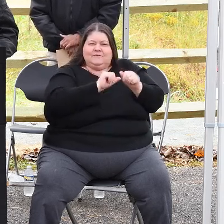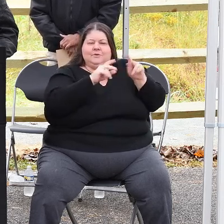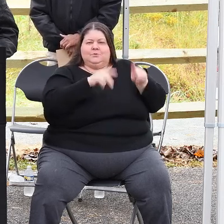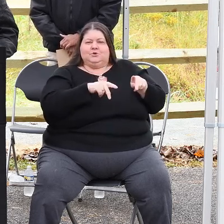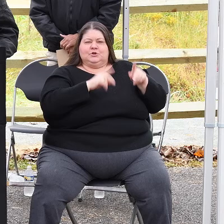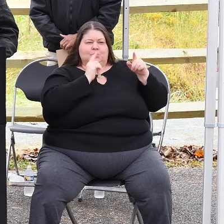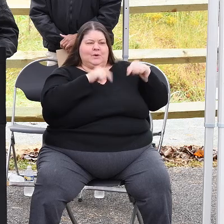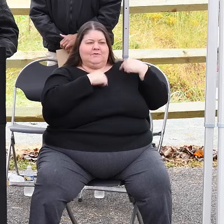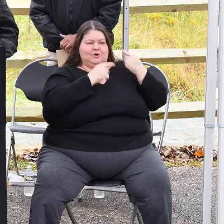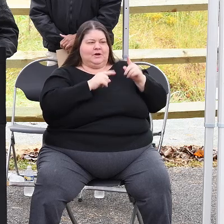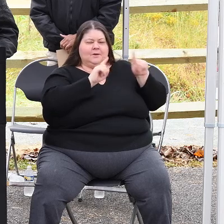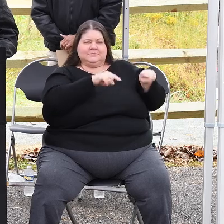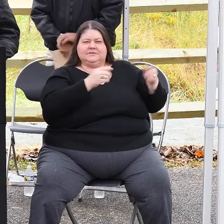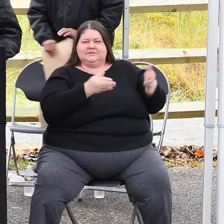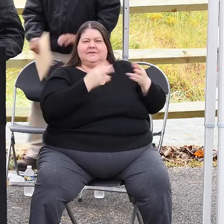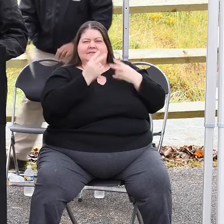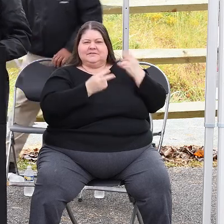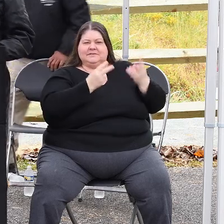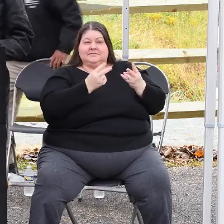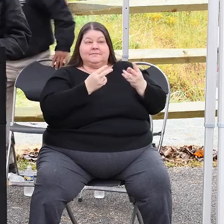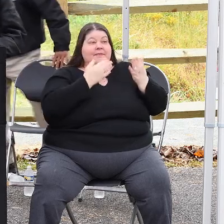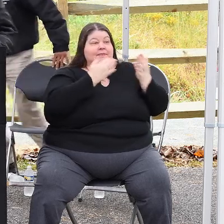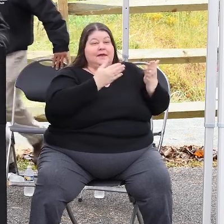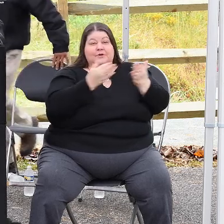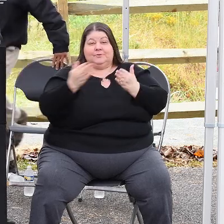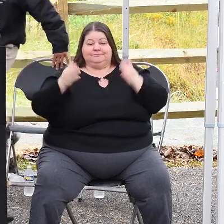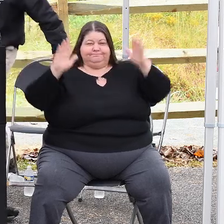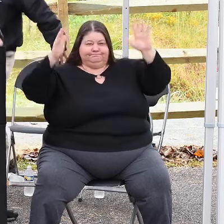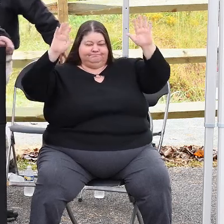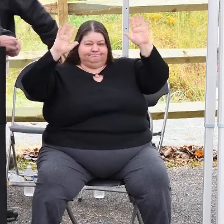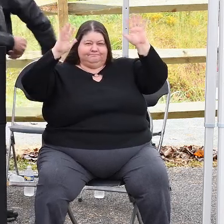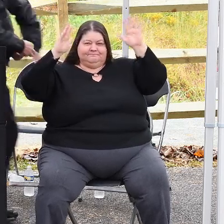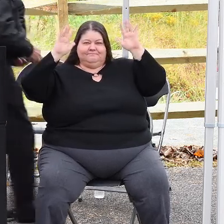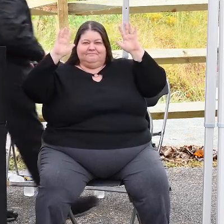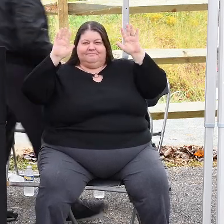who ever visits us. Thanks very much.